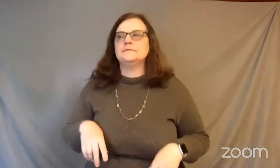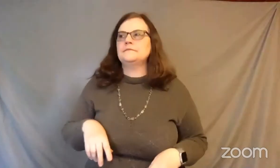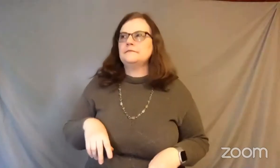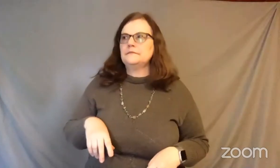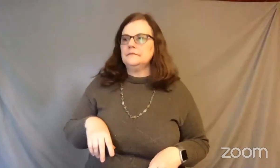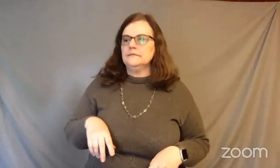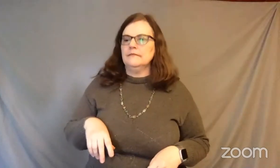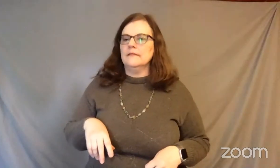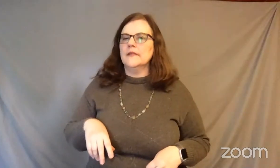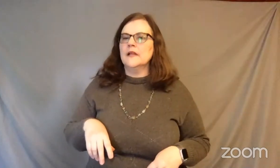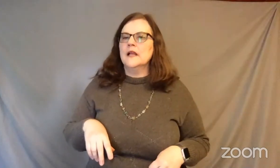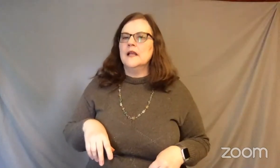dominant society.